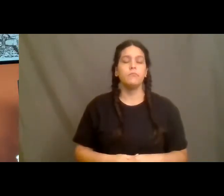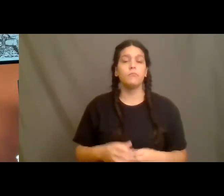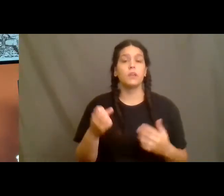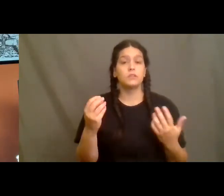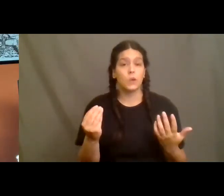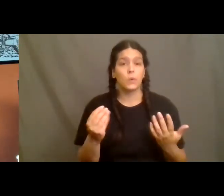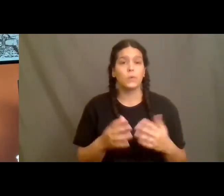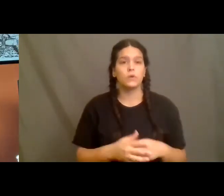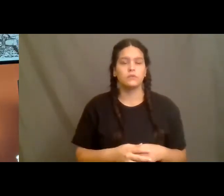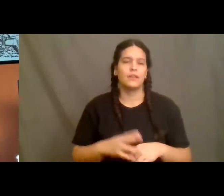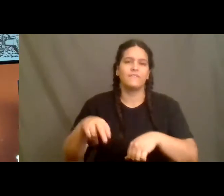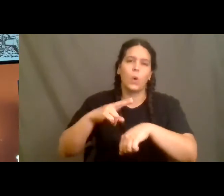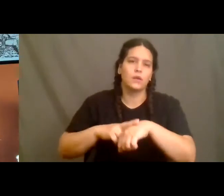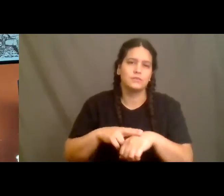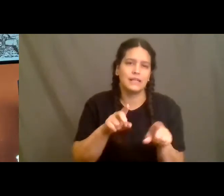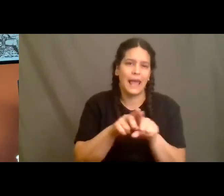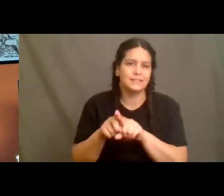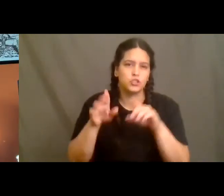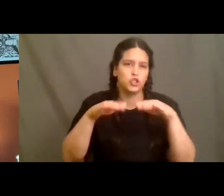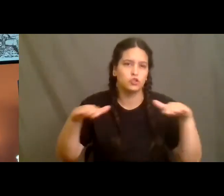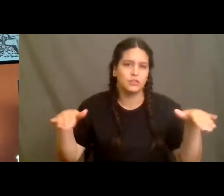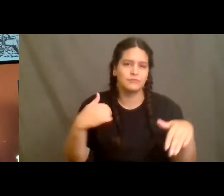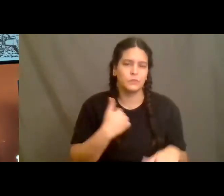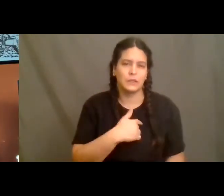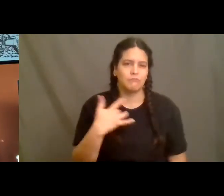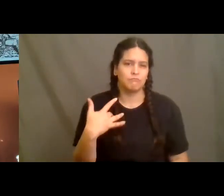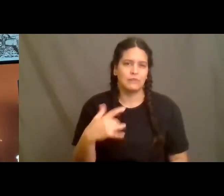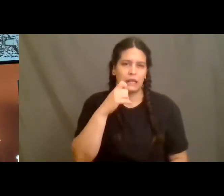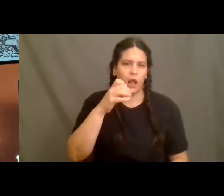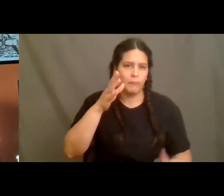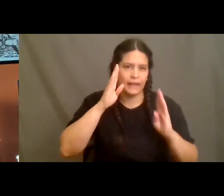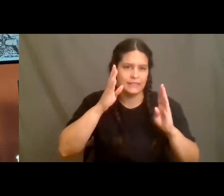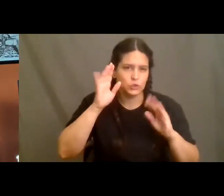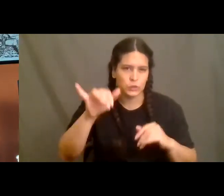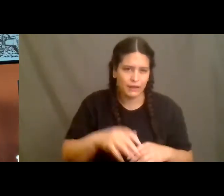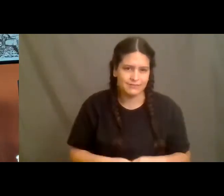and so and of course as a kid, you don't really pay attention to that.